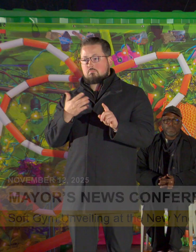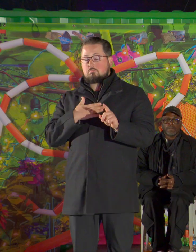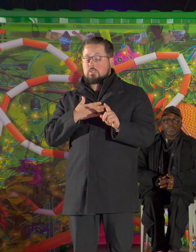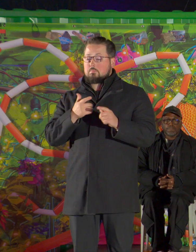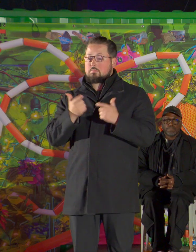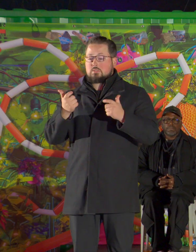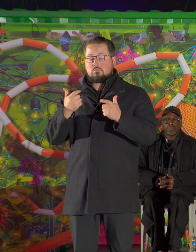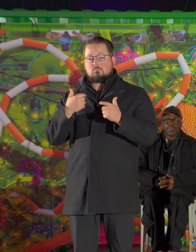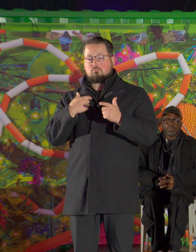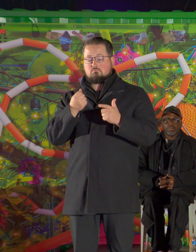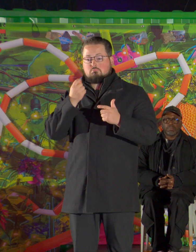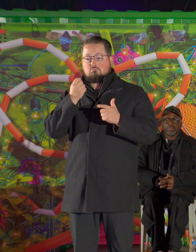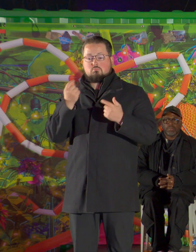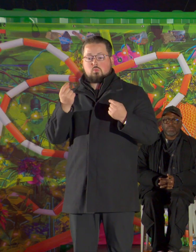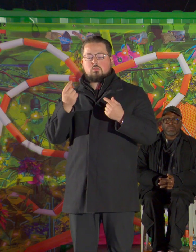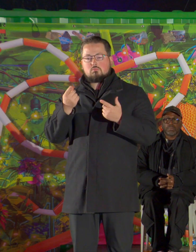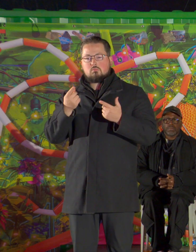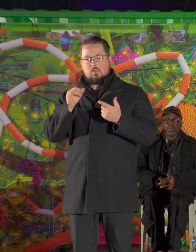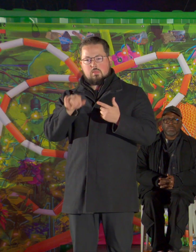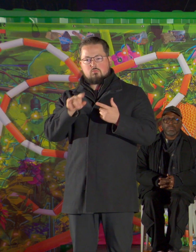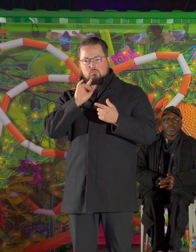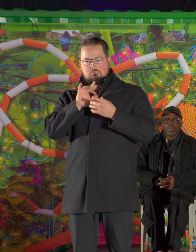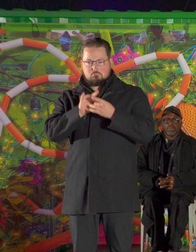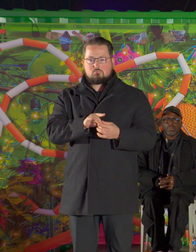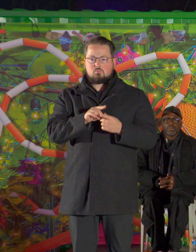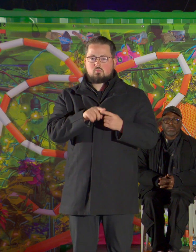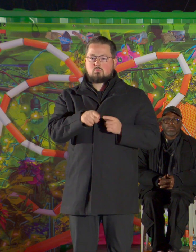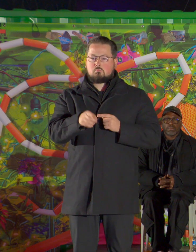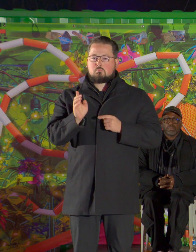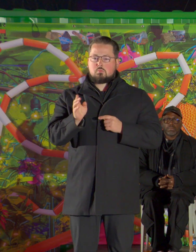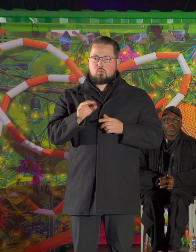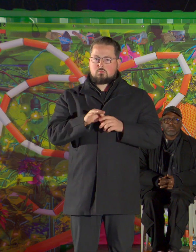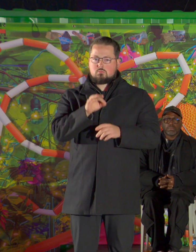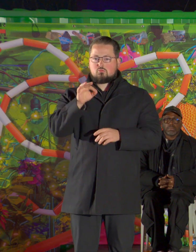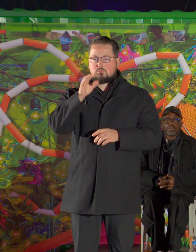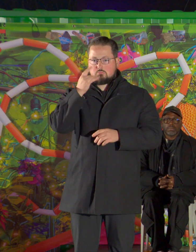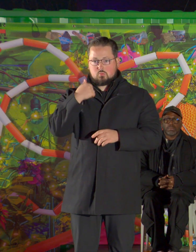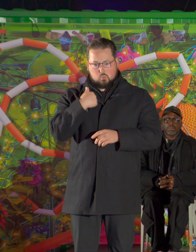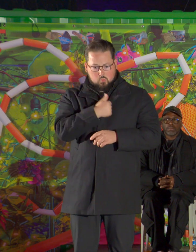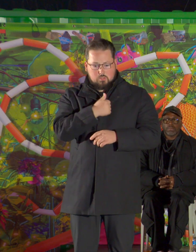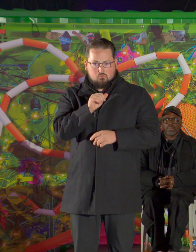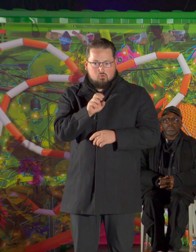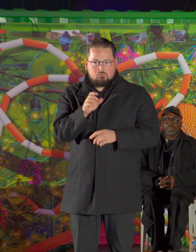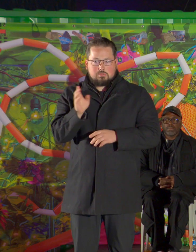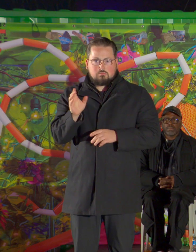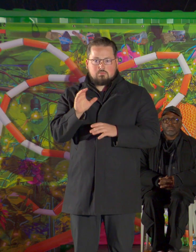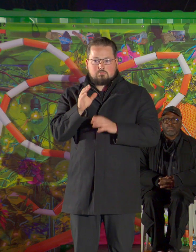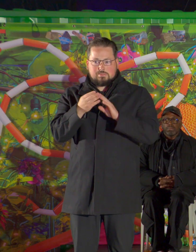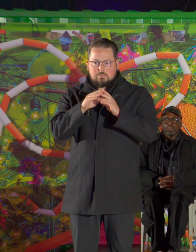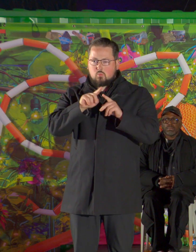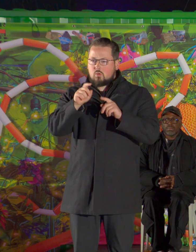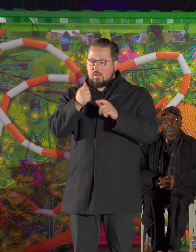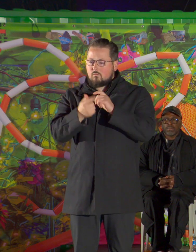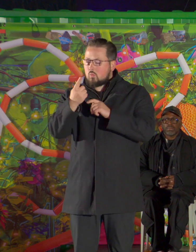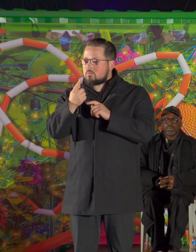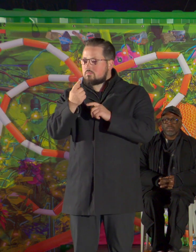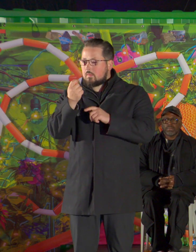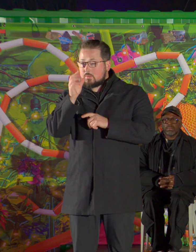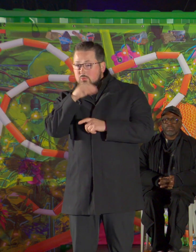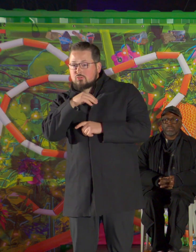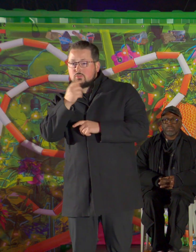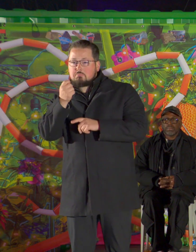biggest takeaway is that really speaks to Baltimore's spirit, because we are this city where everyone's quirky, everyone's different,